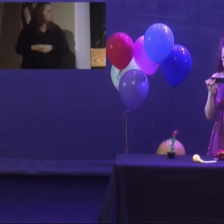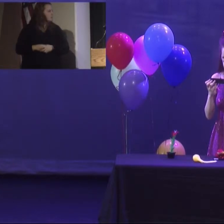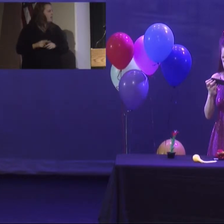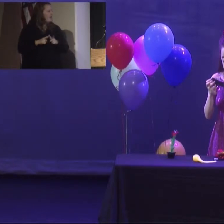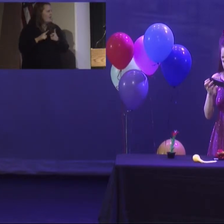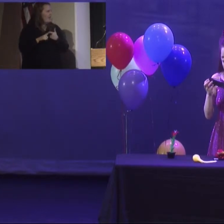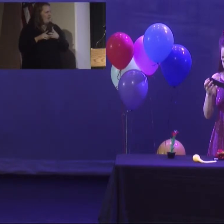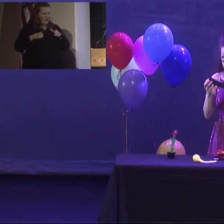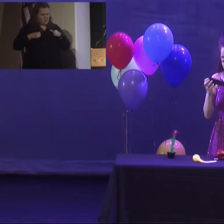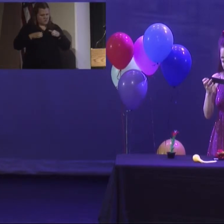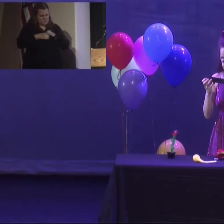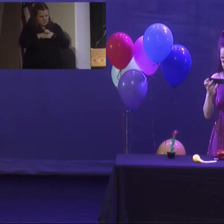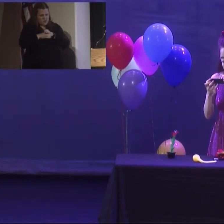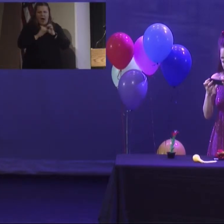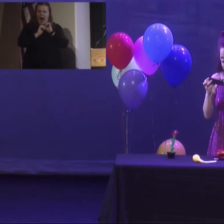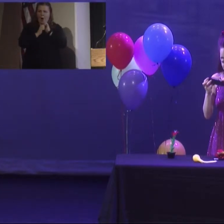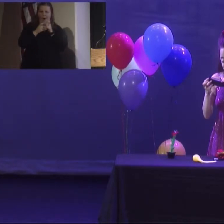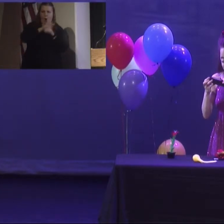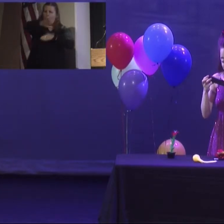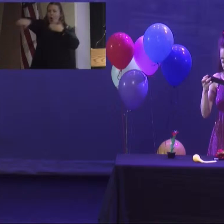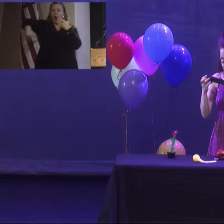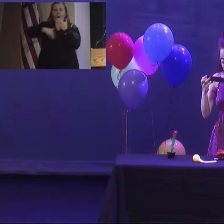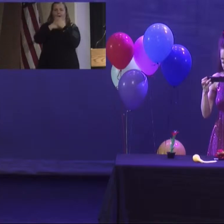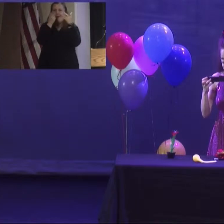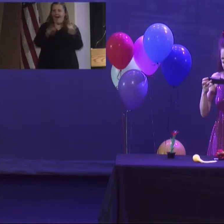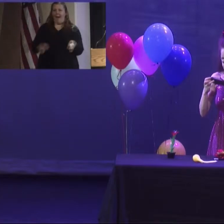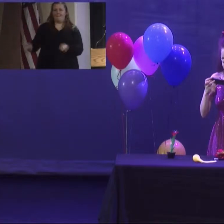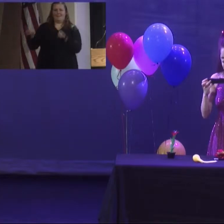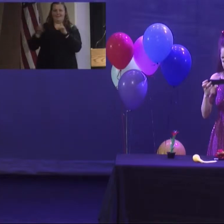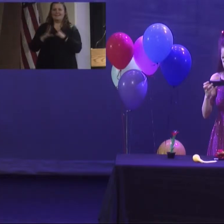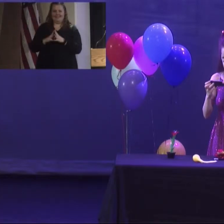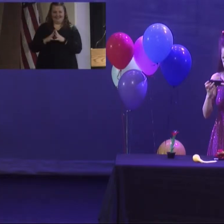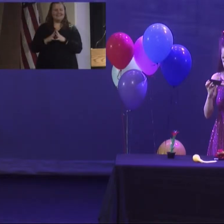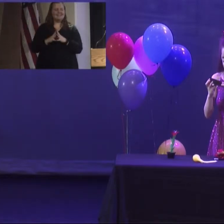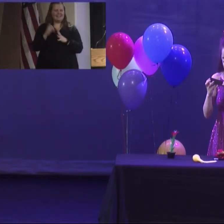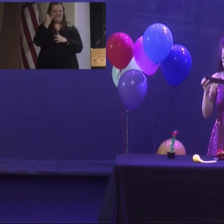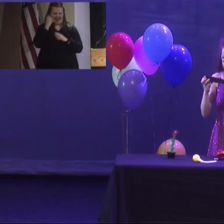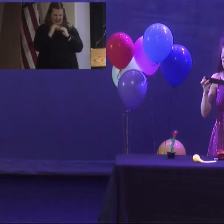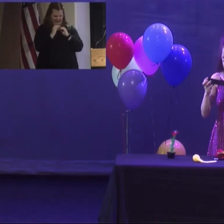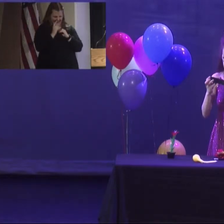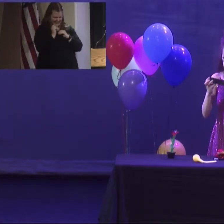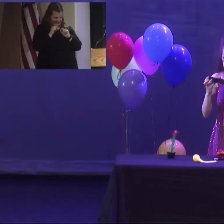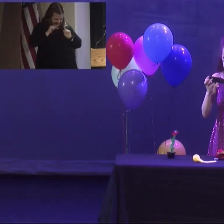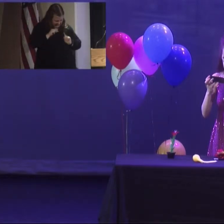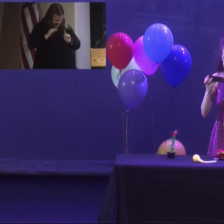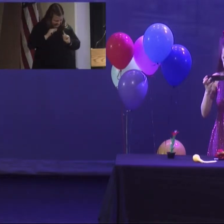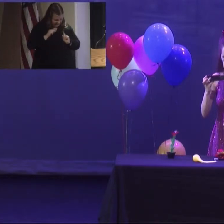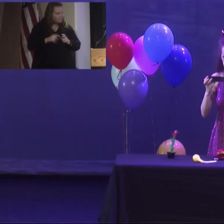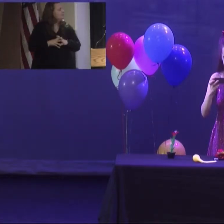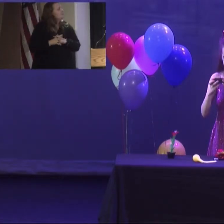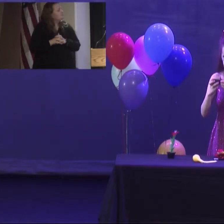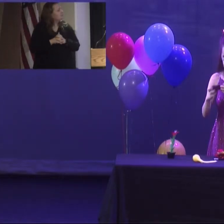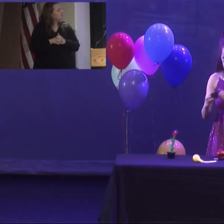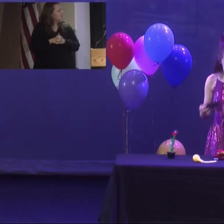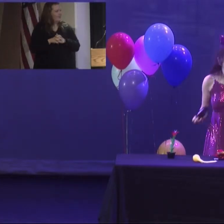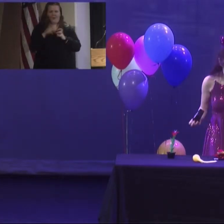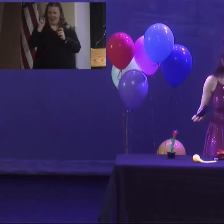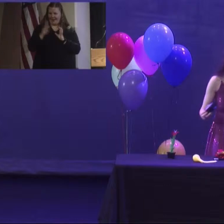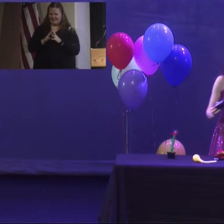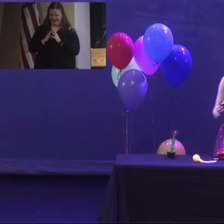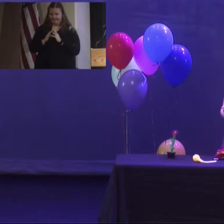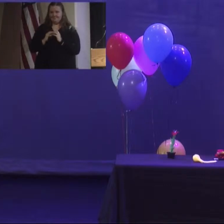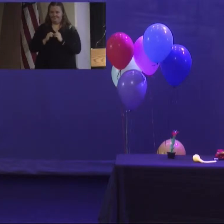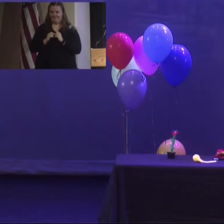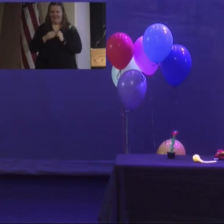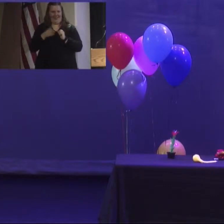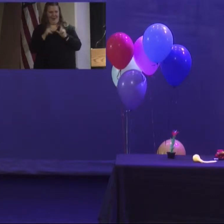That is going to be how it all happens, if I can just fix this in a minute, because I'm having, okay,